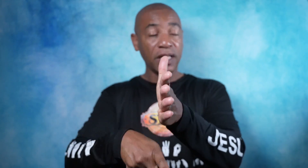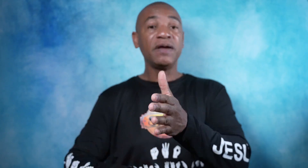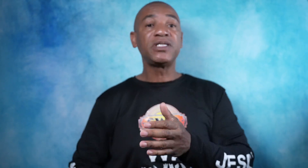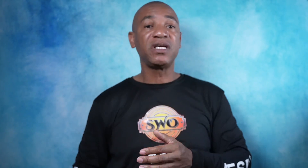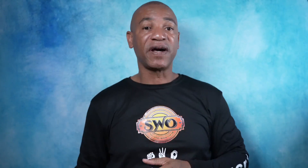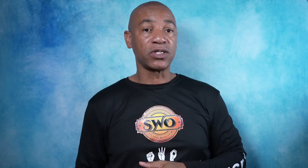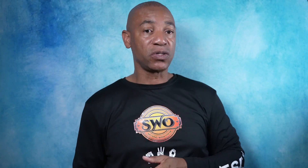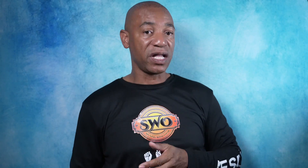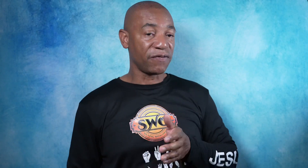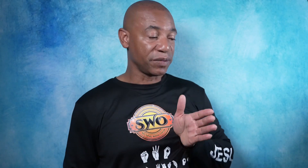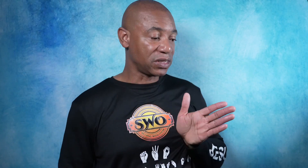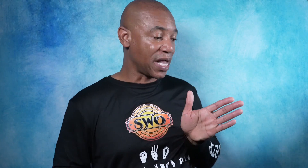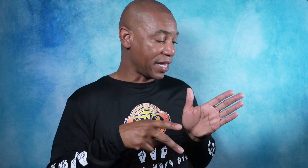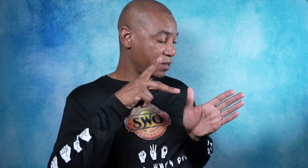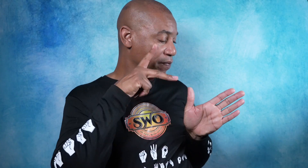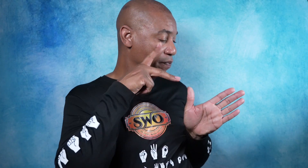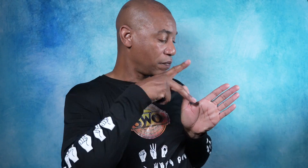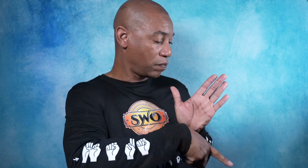Let me see if I can show you that from the side.